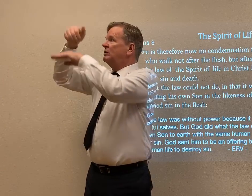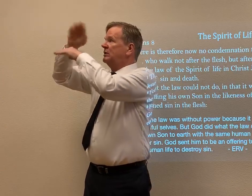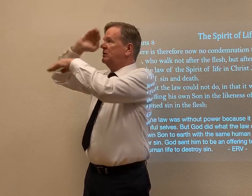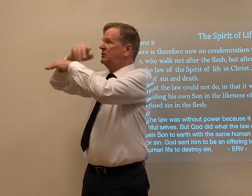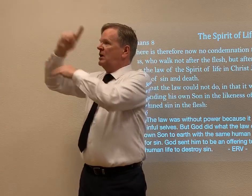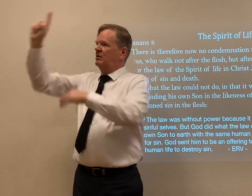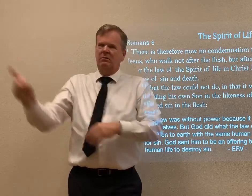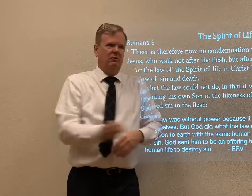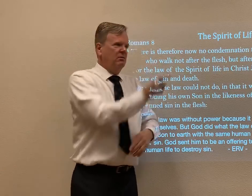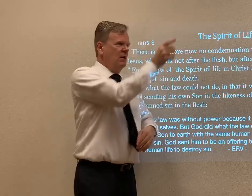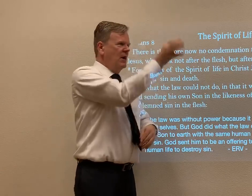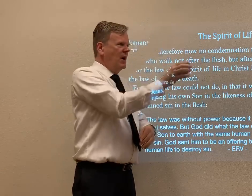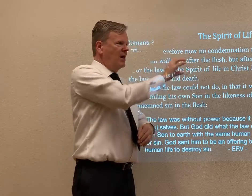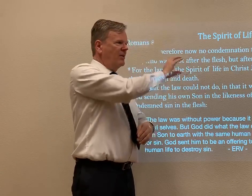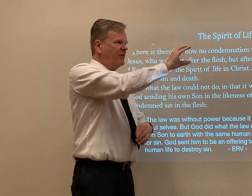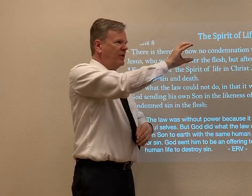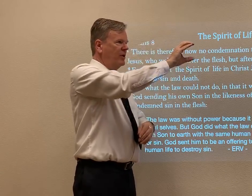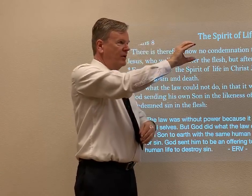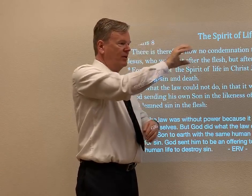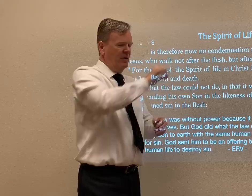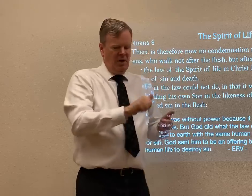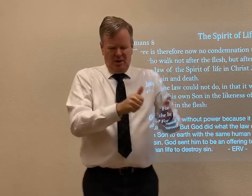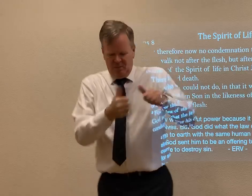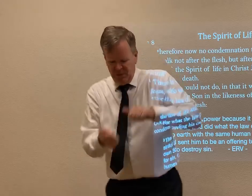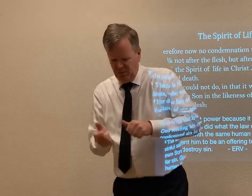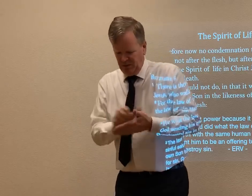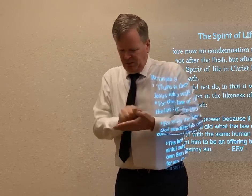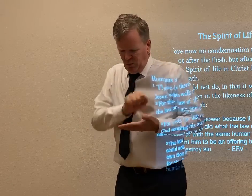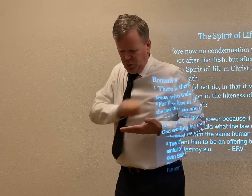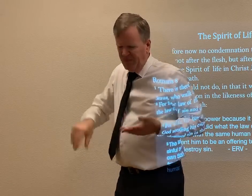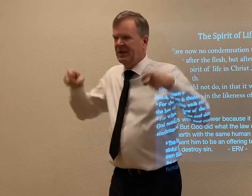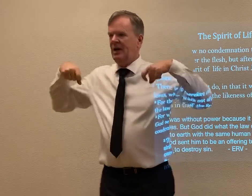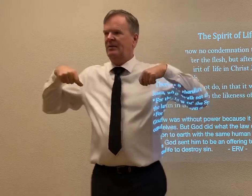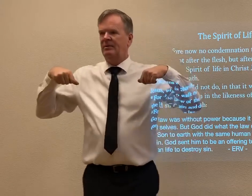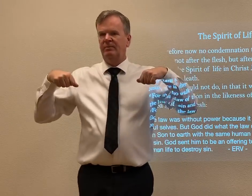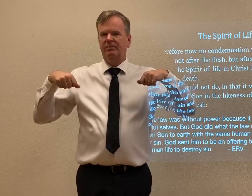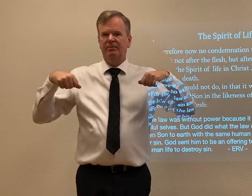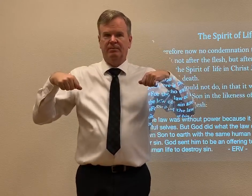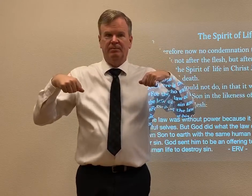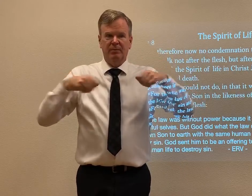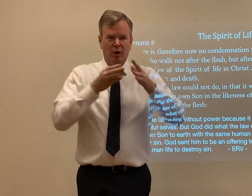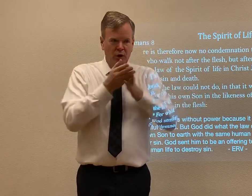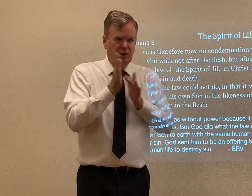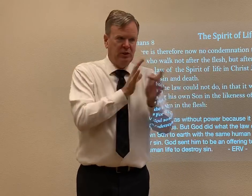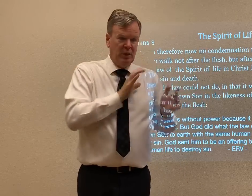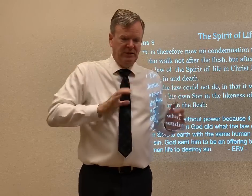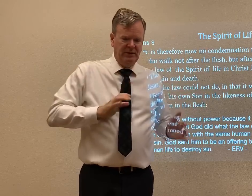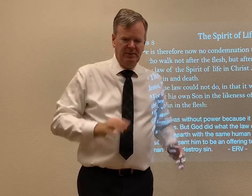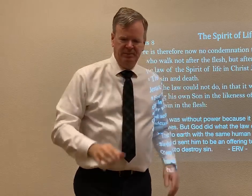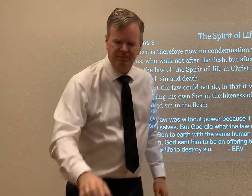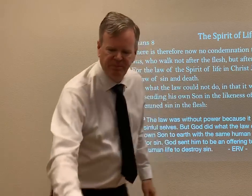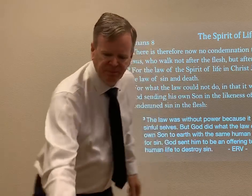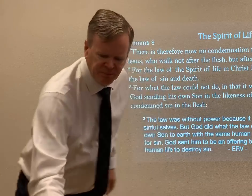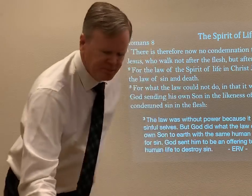life to destroy sin. Yeah. So God came to earth, died on a cross, so that we are able to be forgiven from our sins.